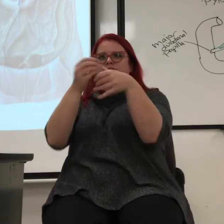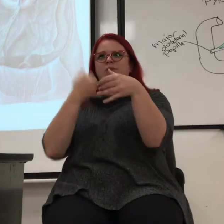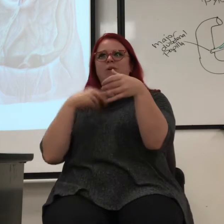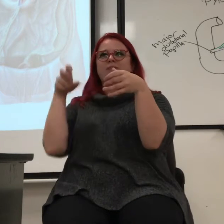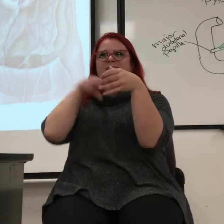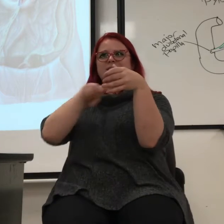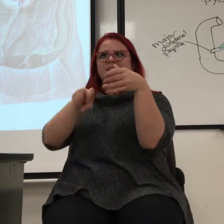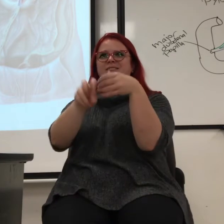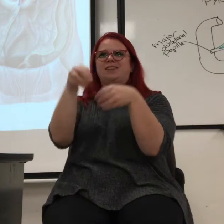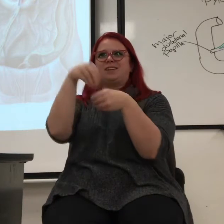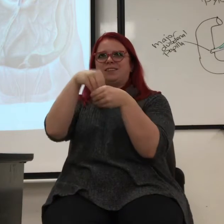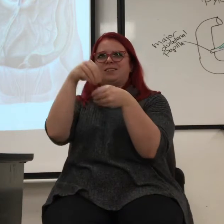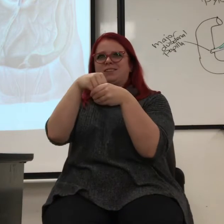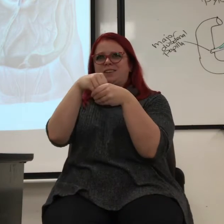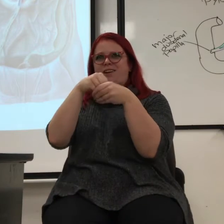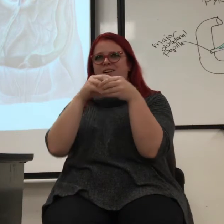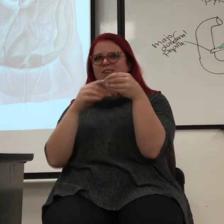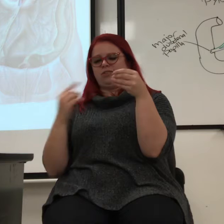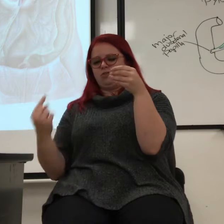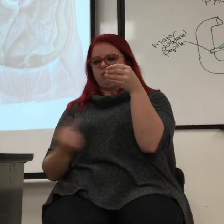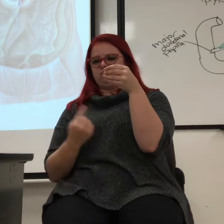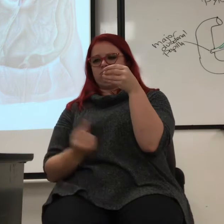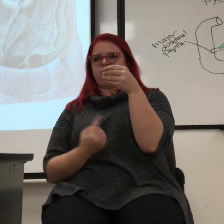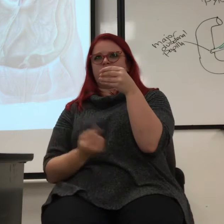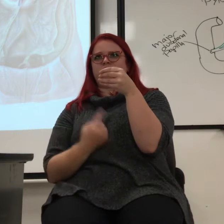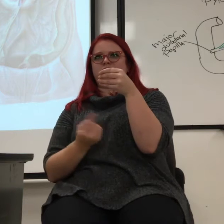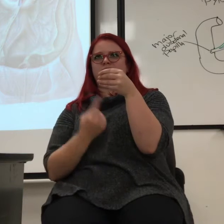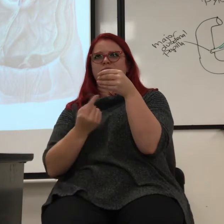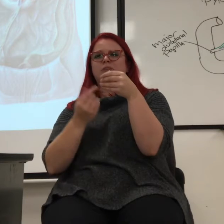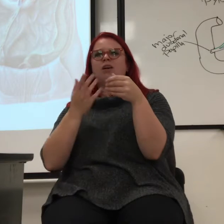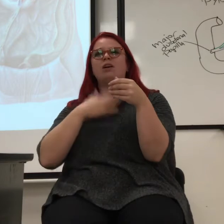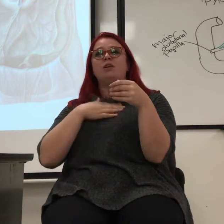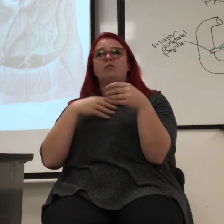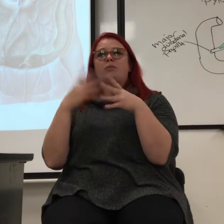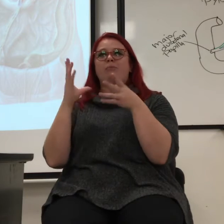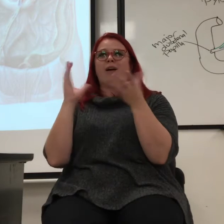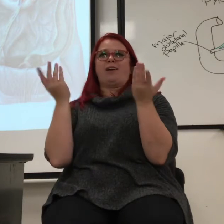python at the bottom. In my analogy, what's the python?